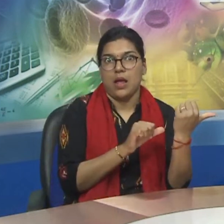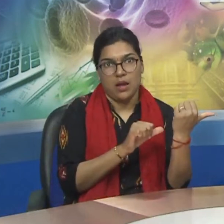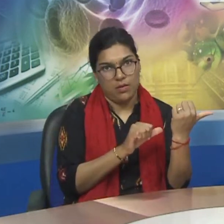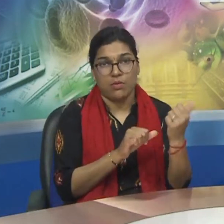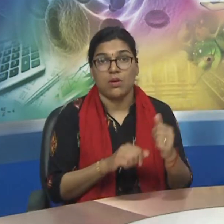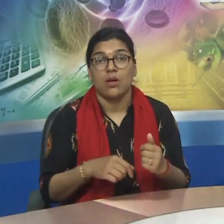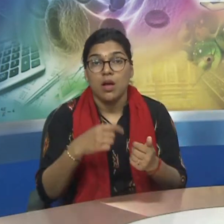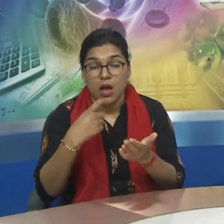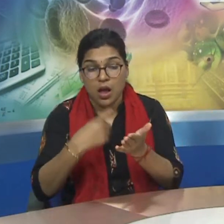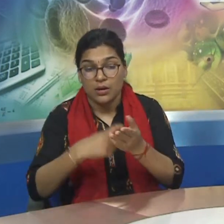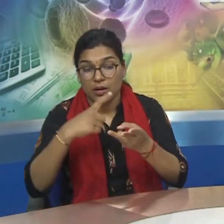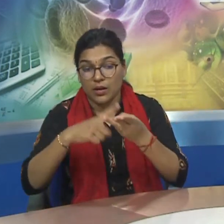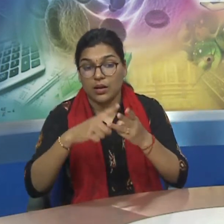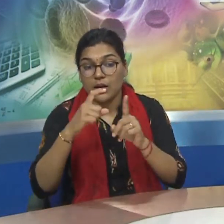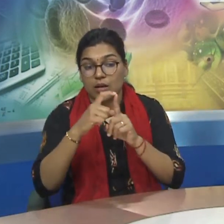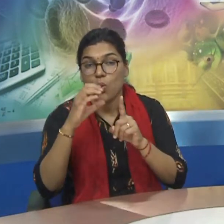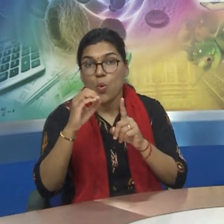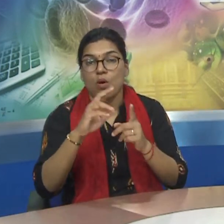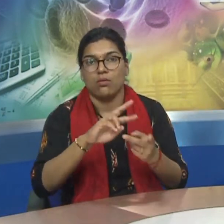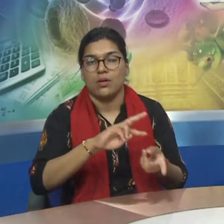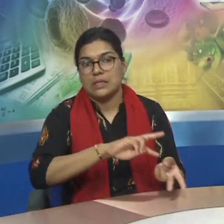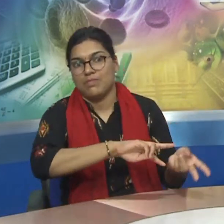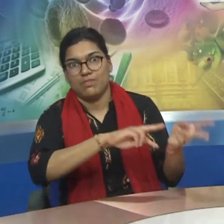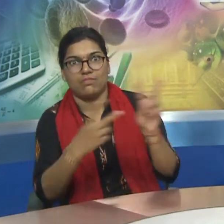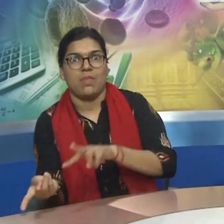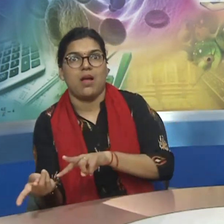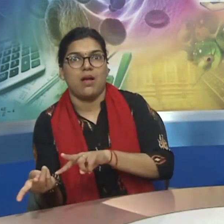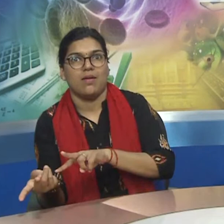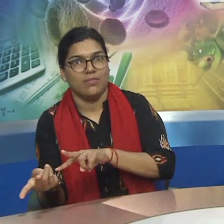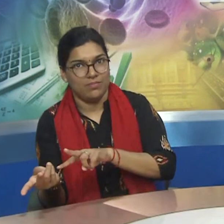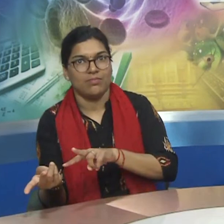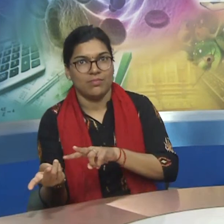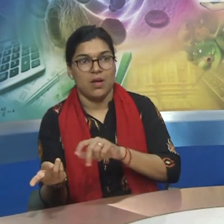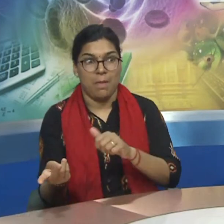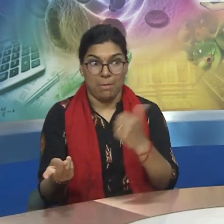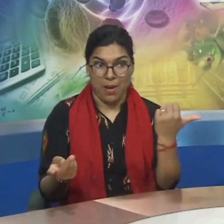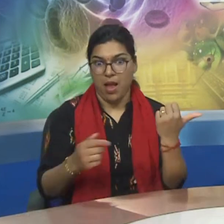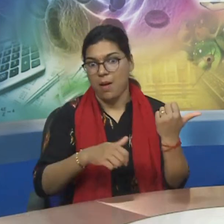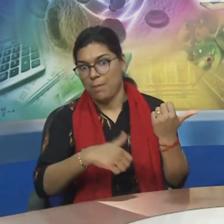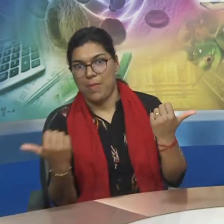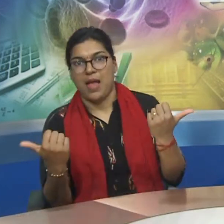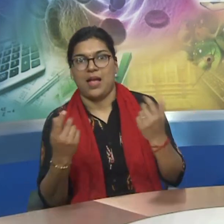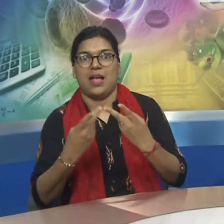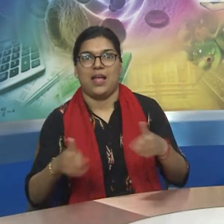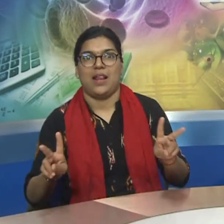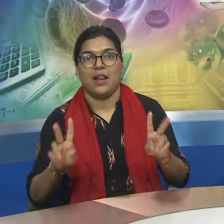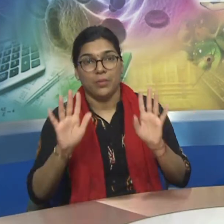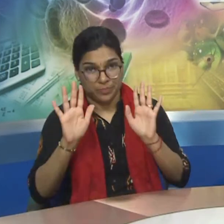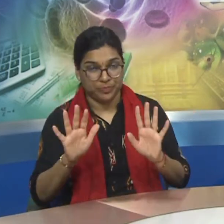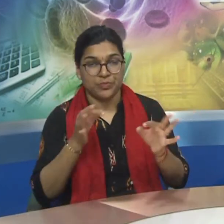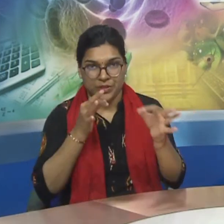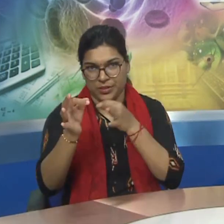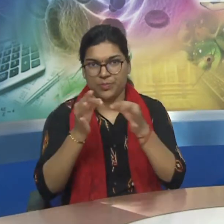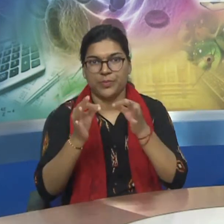Now this is another command of doing undo and redo. Sometimes we have to keep repeating our